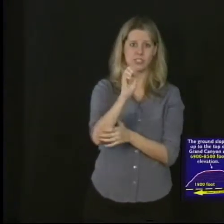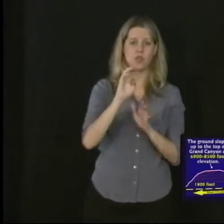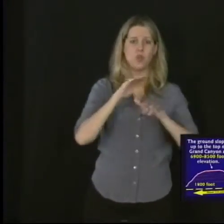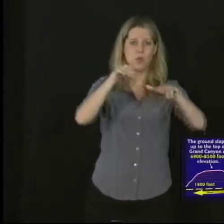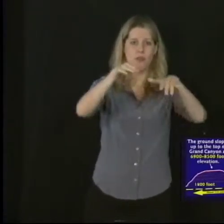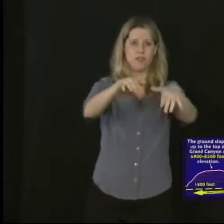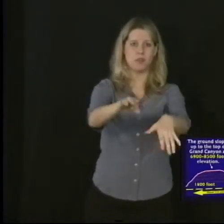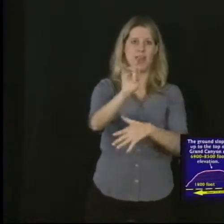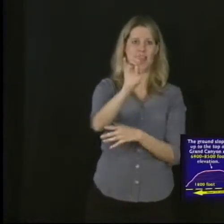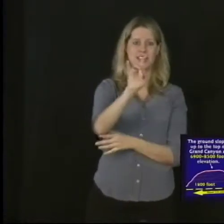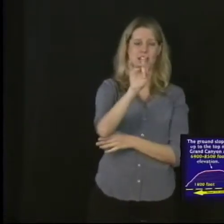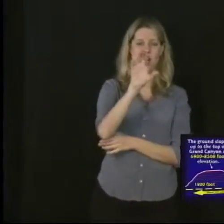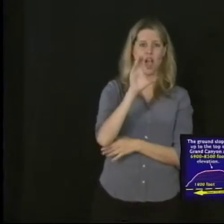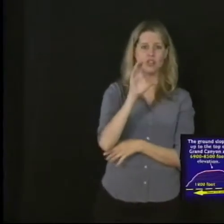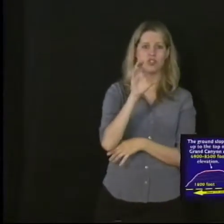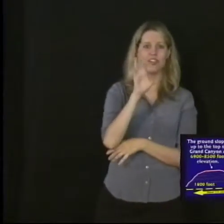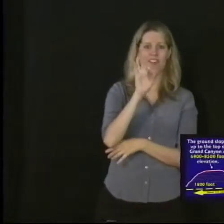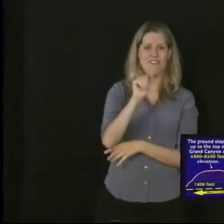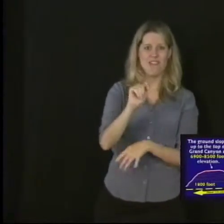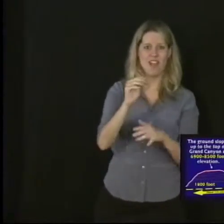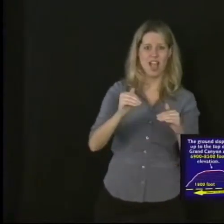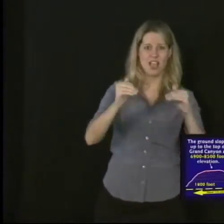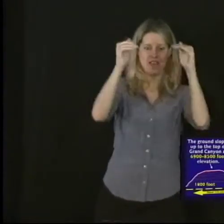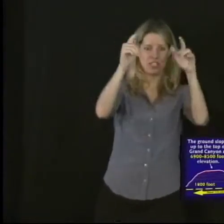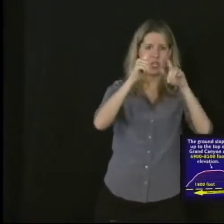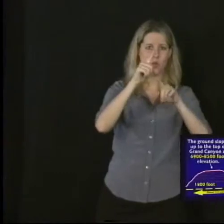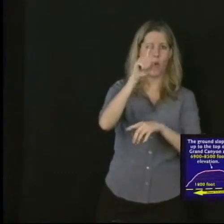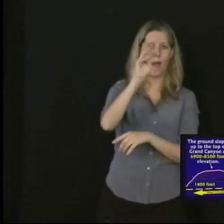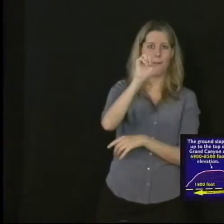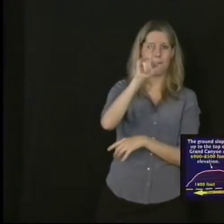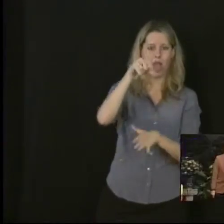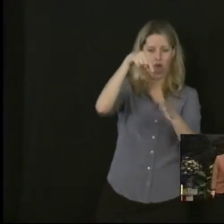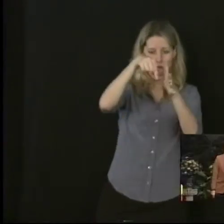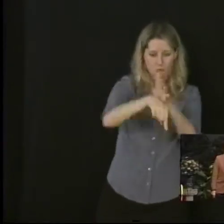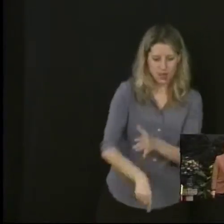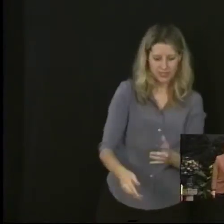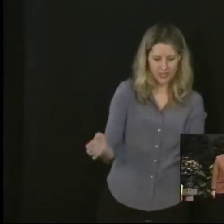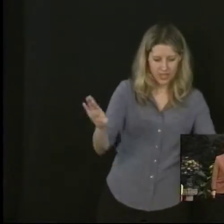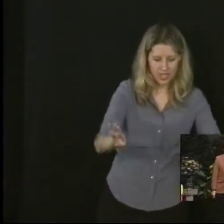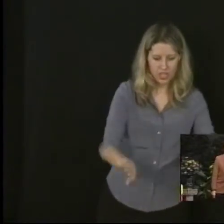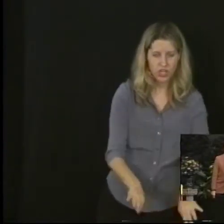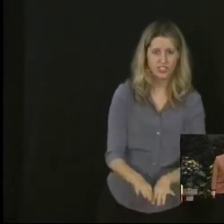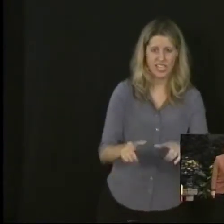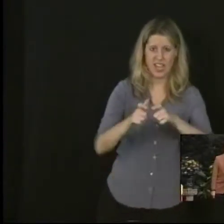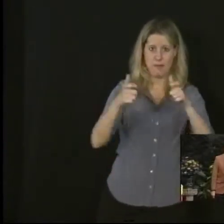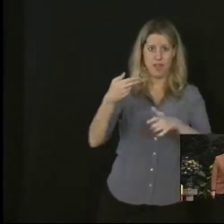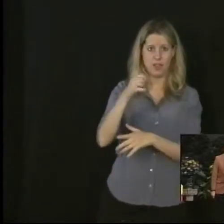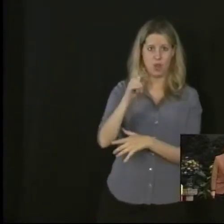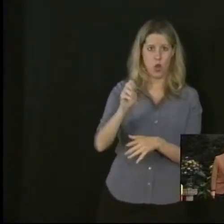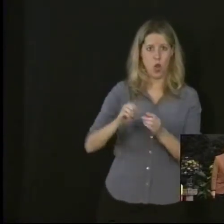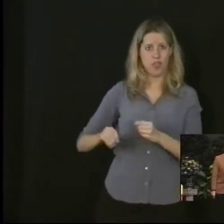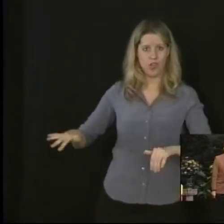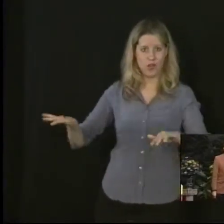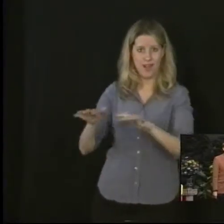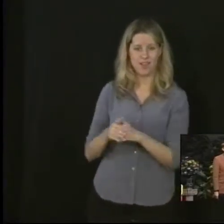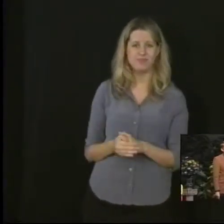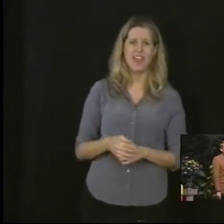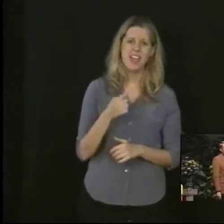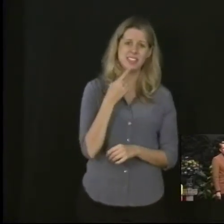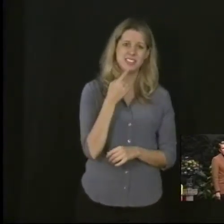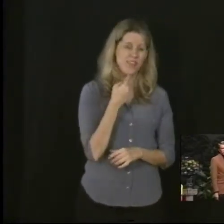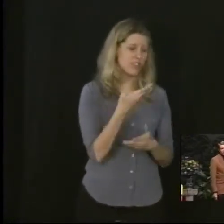about 1,800 foot elevation, so it's nearly a 1 mile drop down into the canyon. Really big hole in the ground. I says,